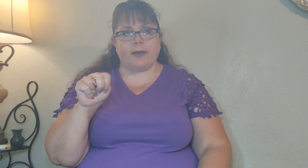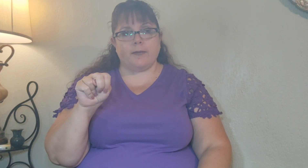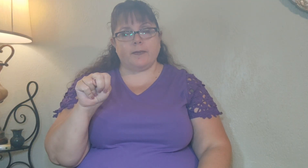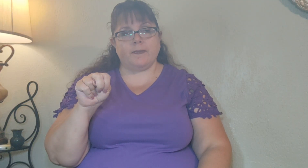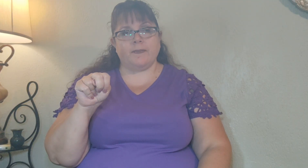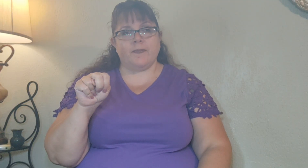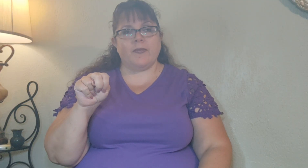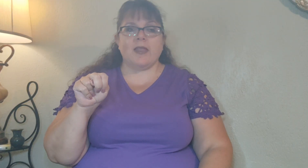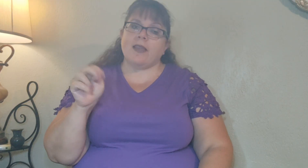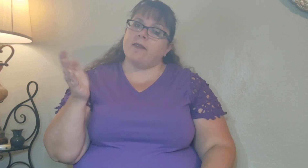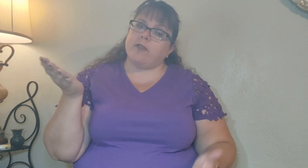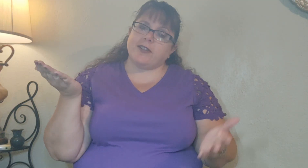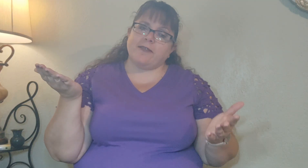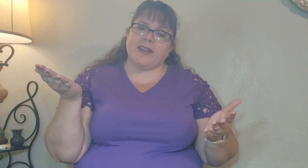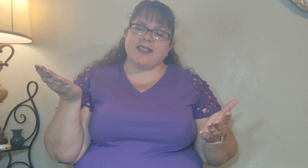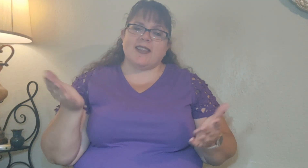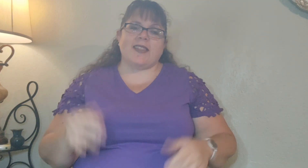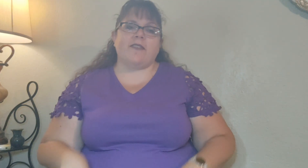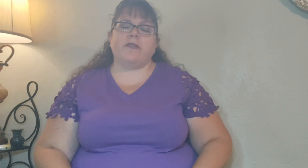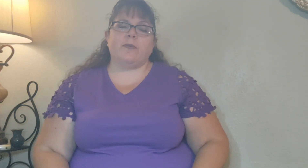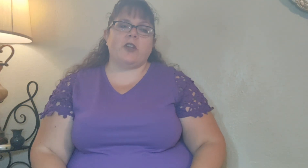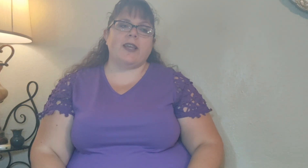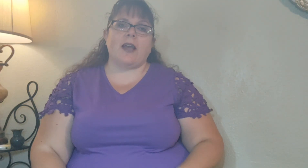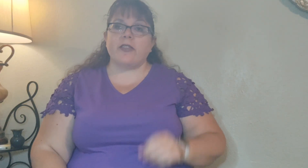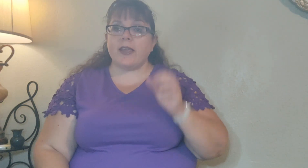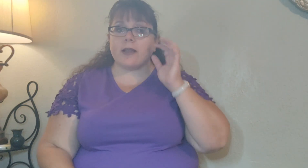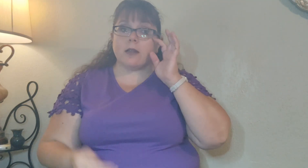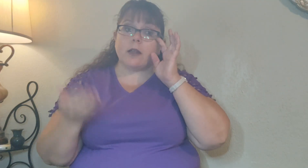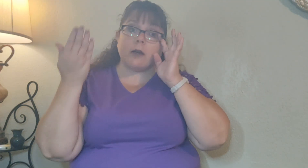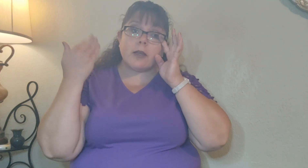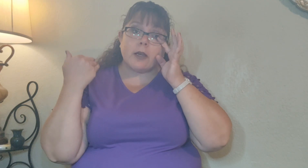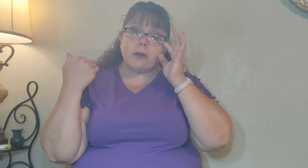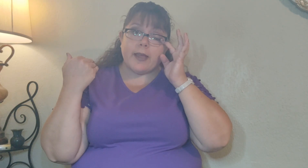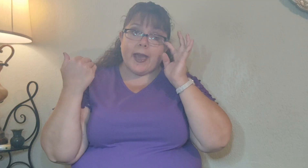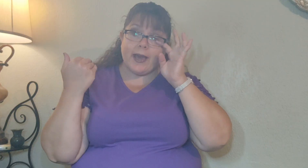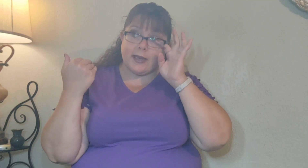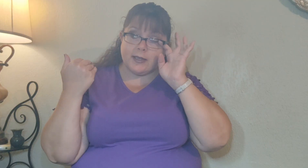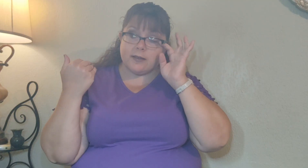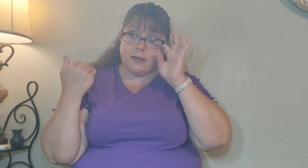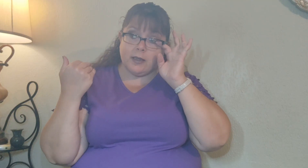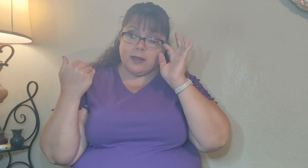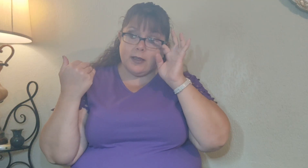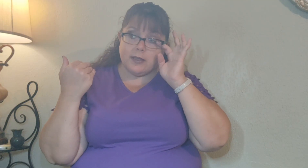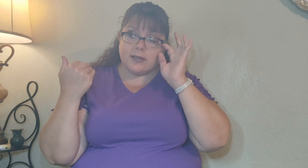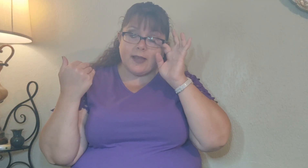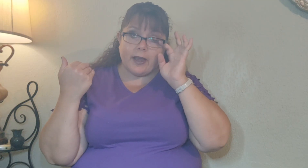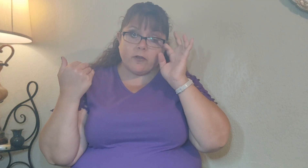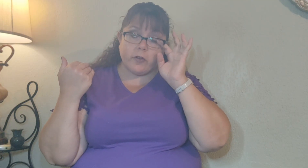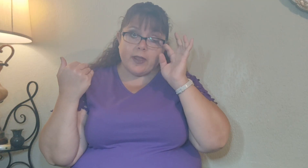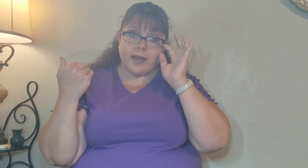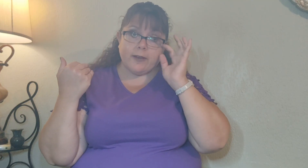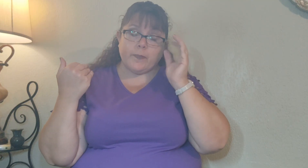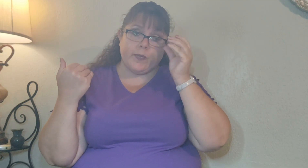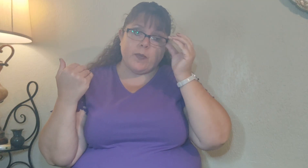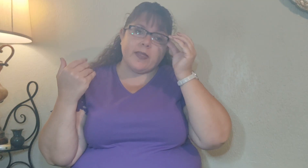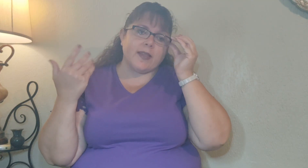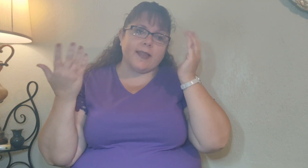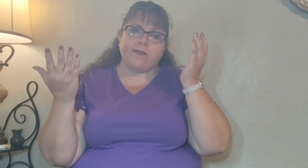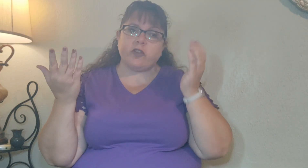B-E-A-N. For some reason, they've changed. I think long ago they had a sign for that, but then they've